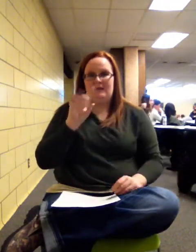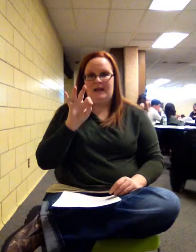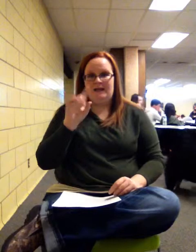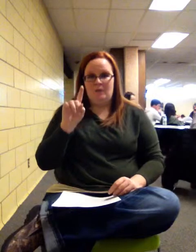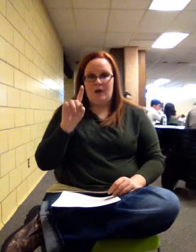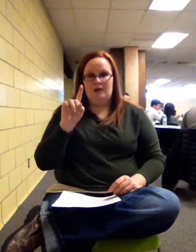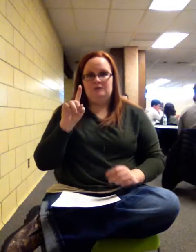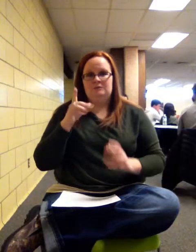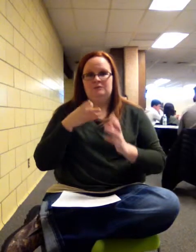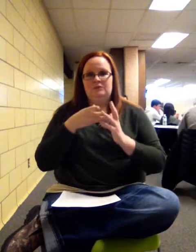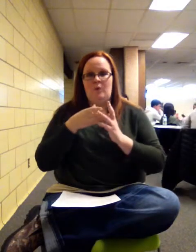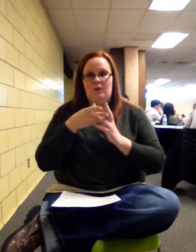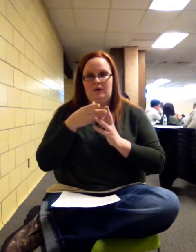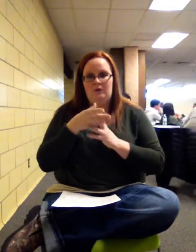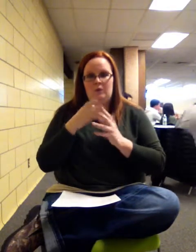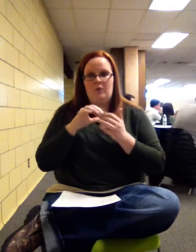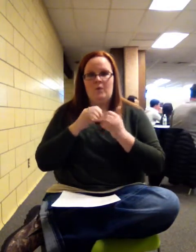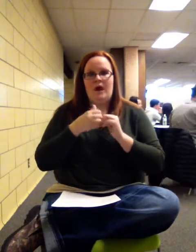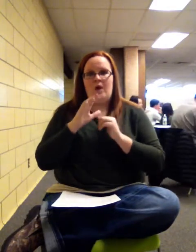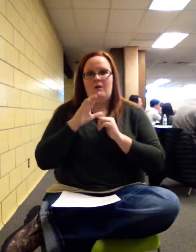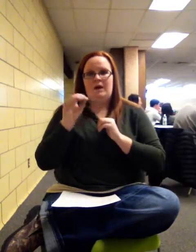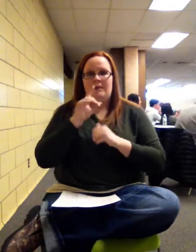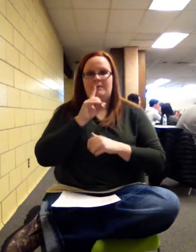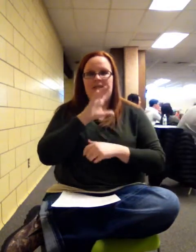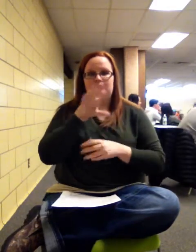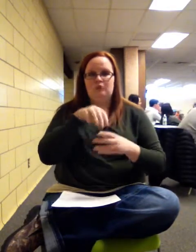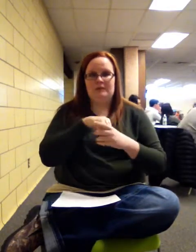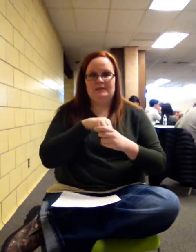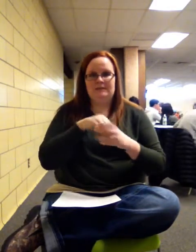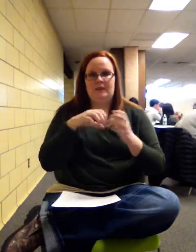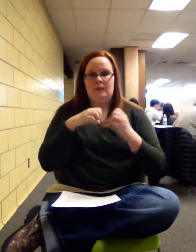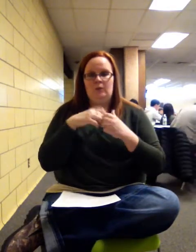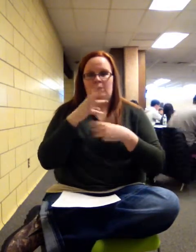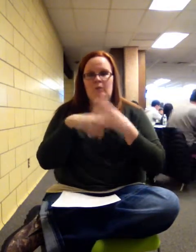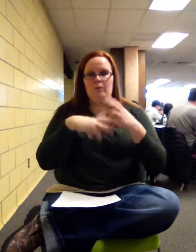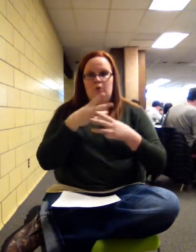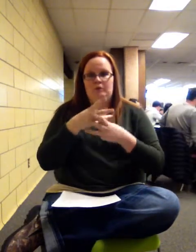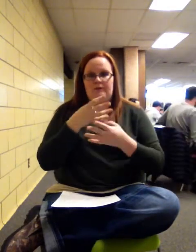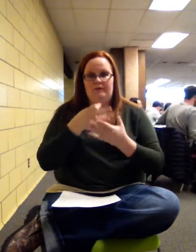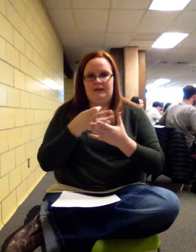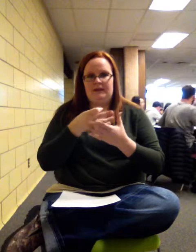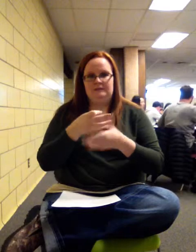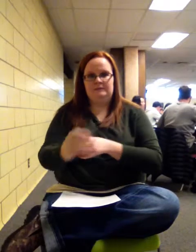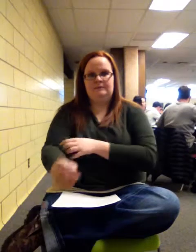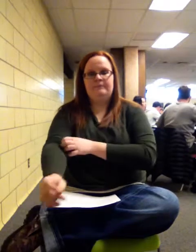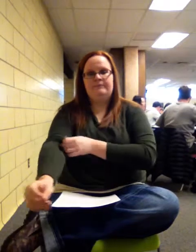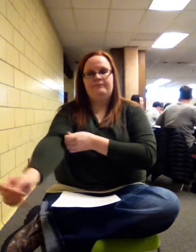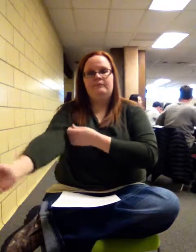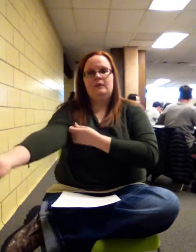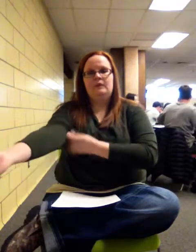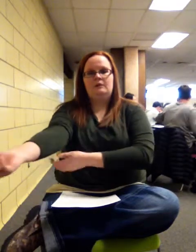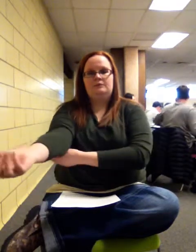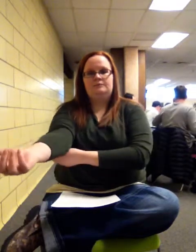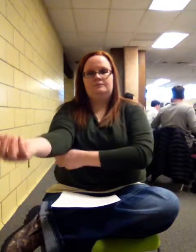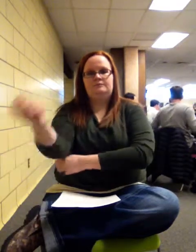through then how a company is participating in the world of finance. So basically what we're seeing, kind of